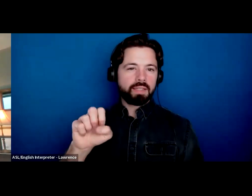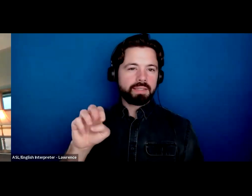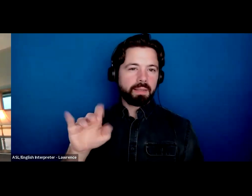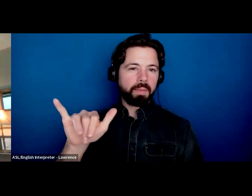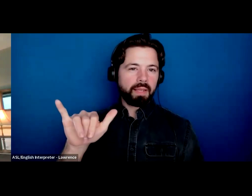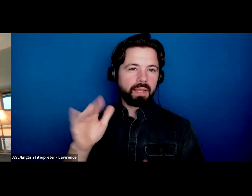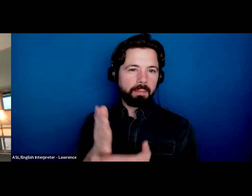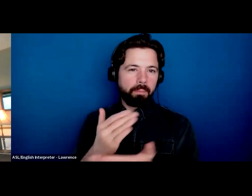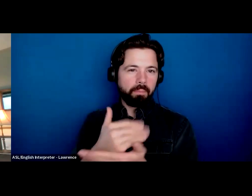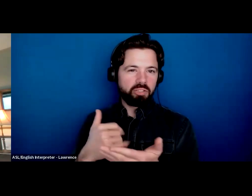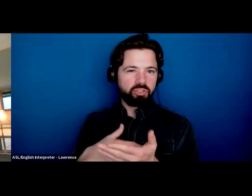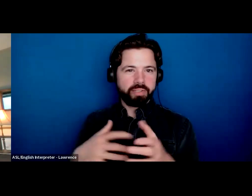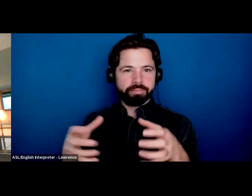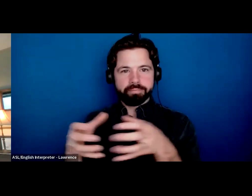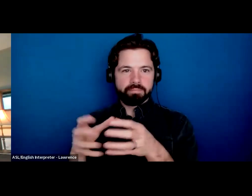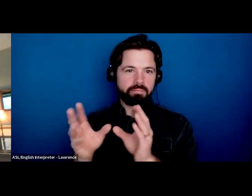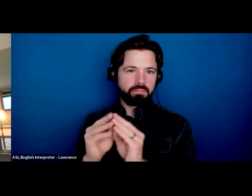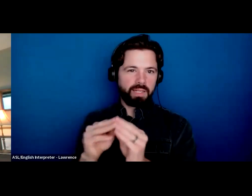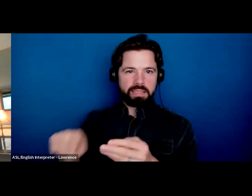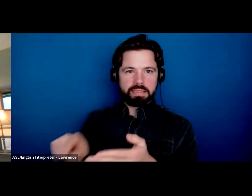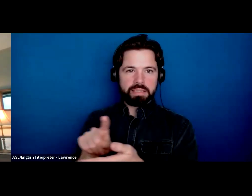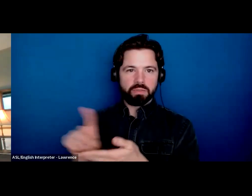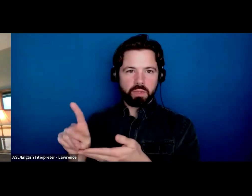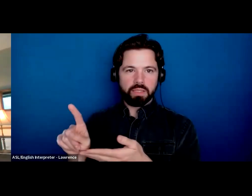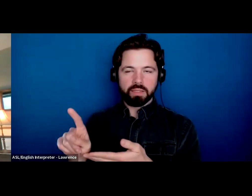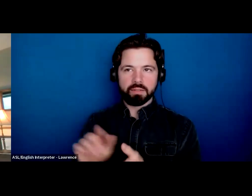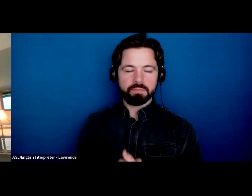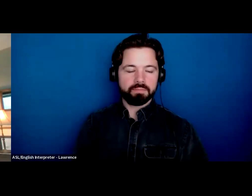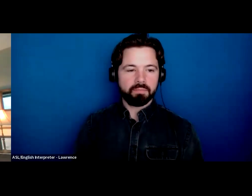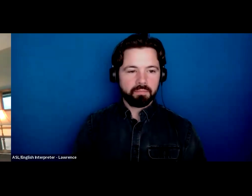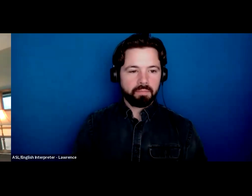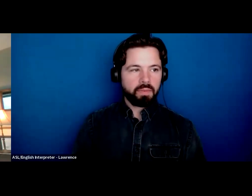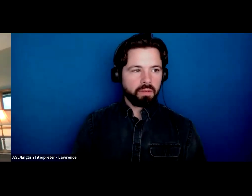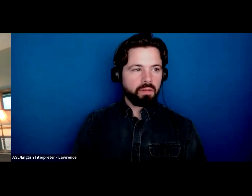week. Let's see. I'm just curious because I don't know.